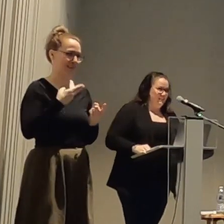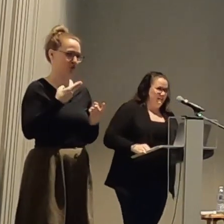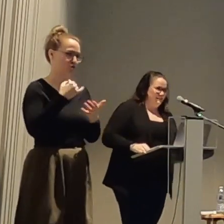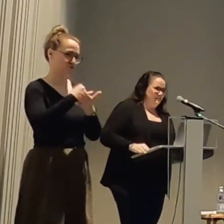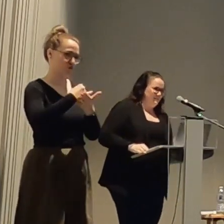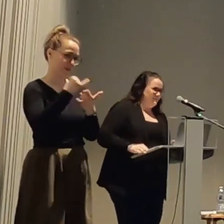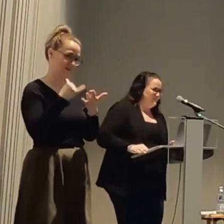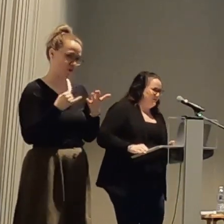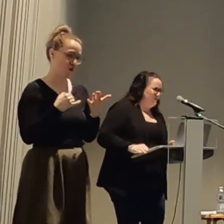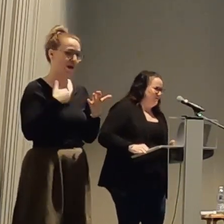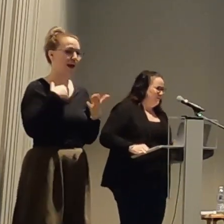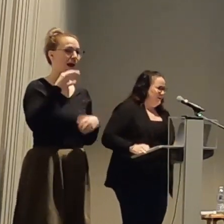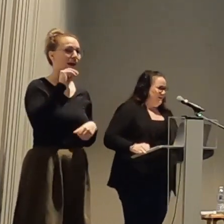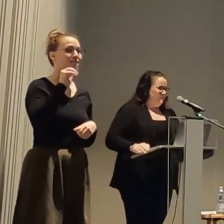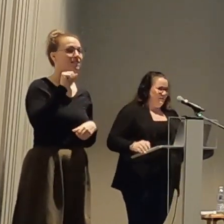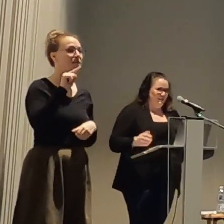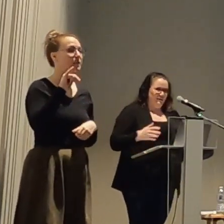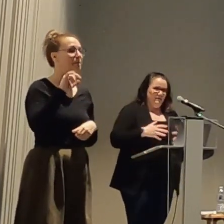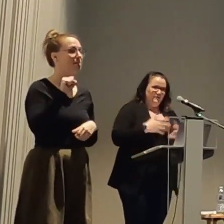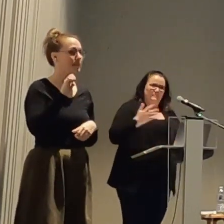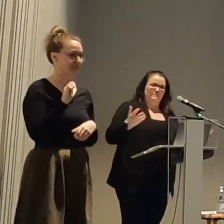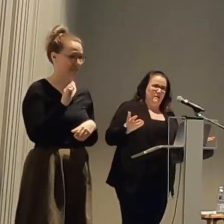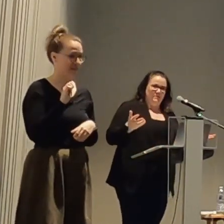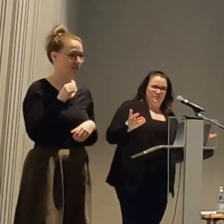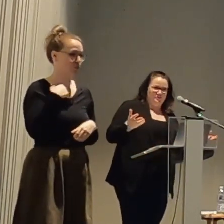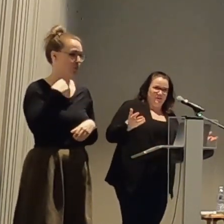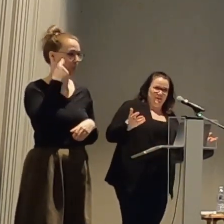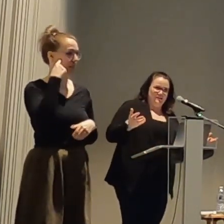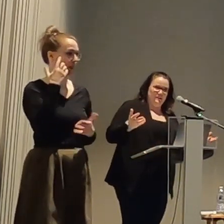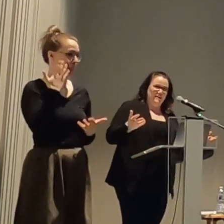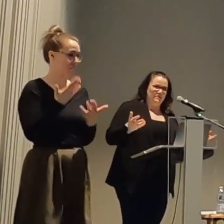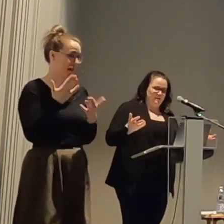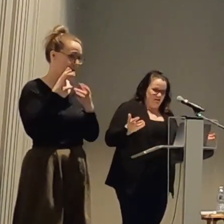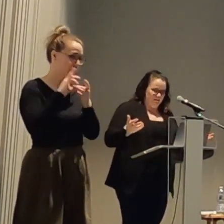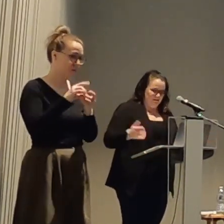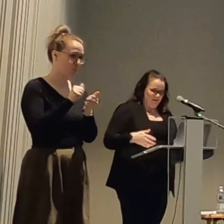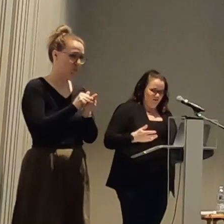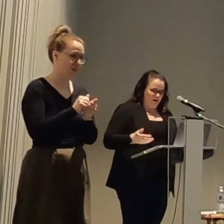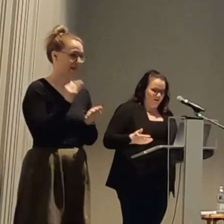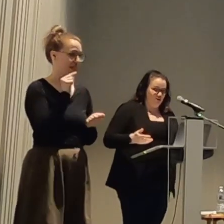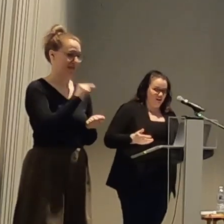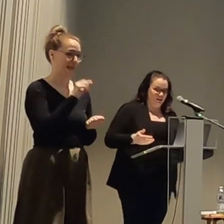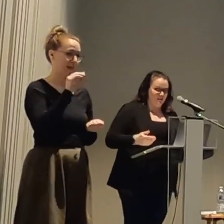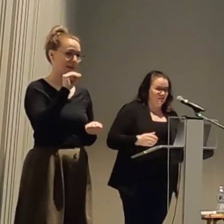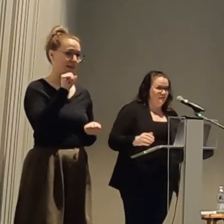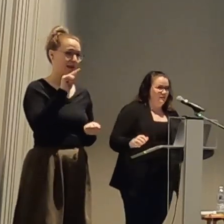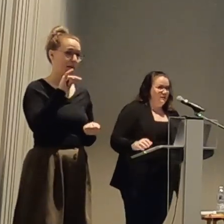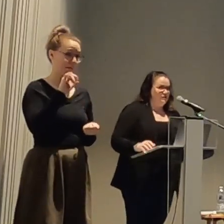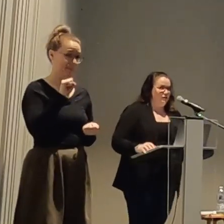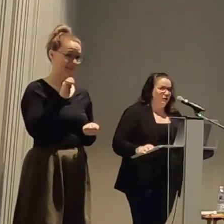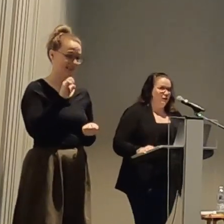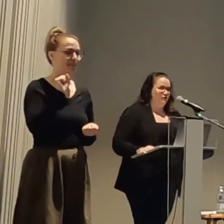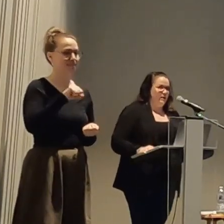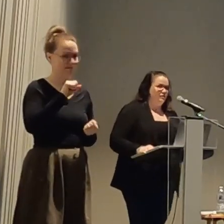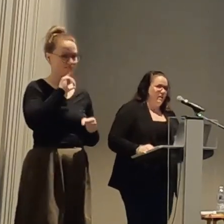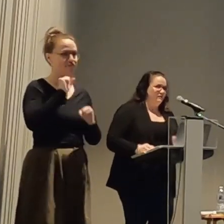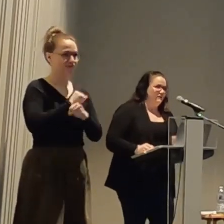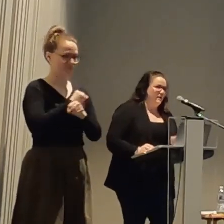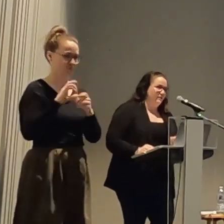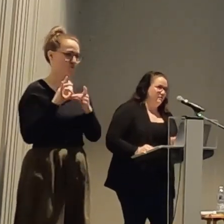got Matisse. So we think maybe she's related to that Matisse, and in fact she is. So